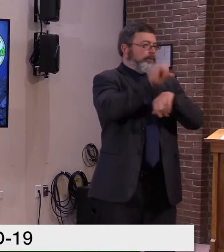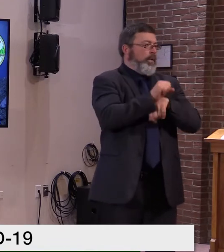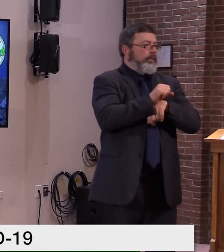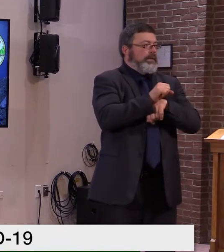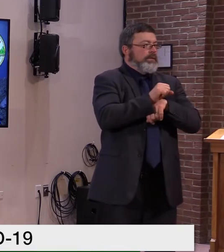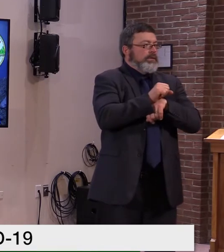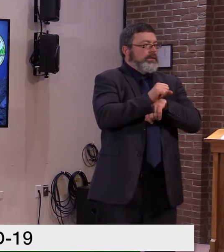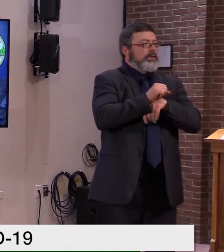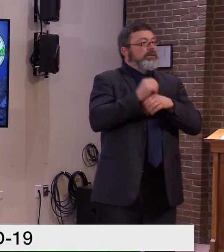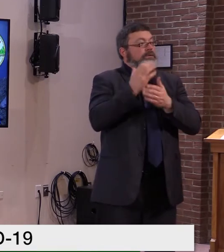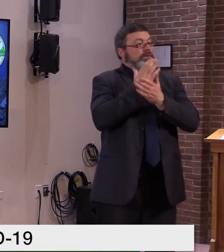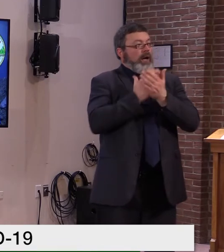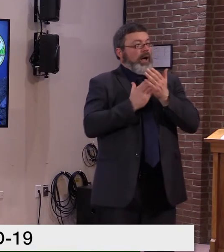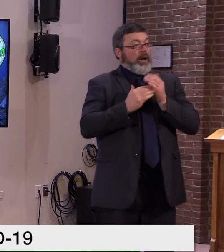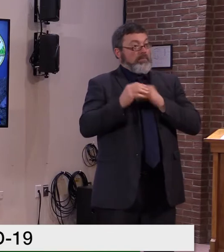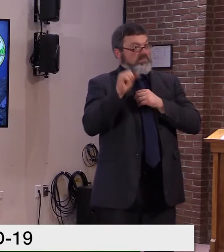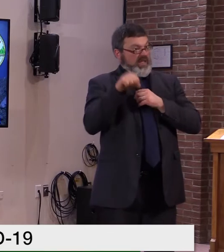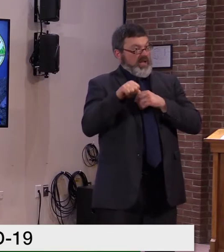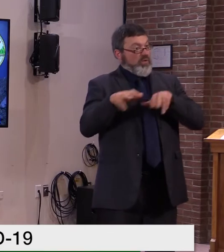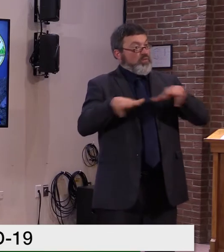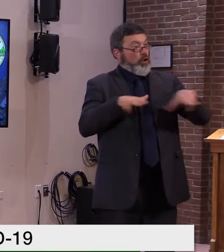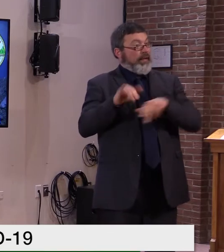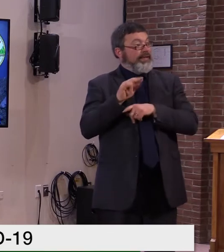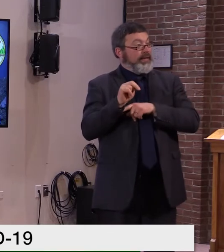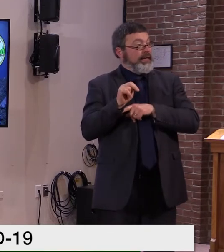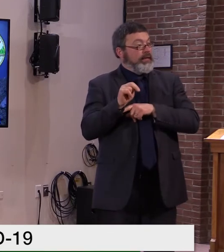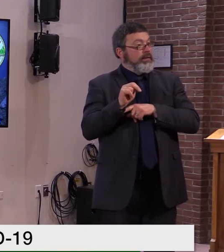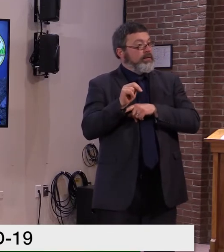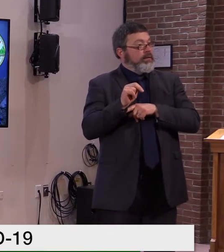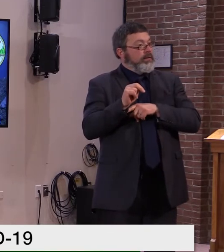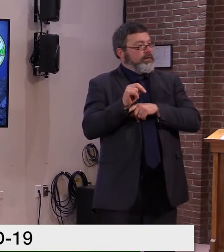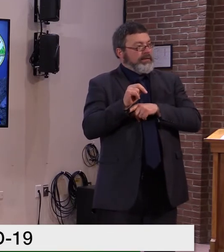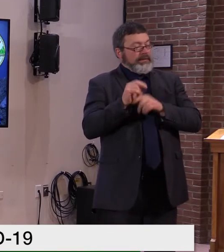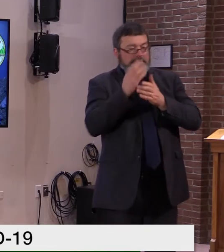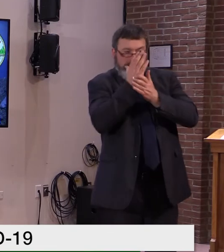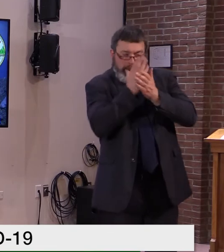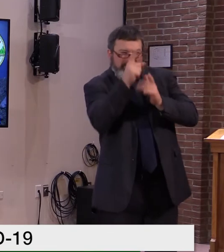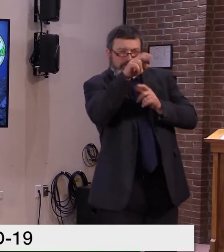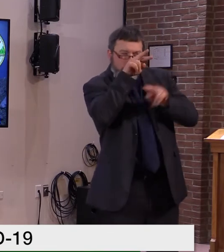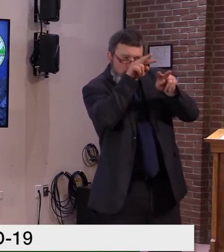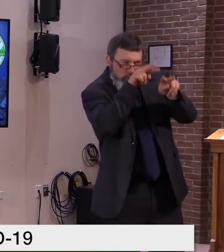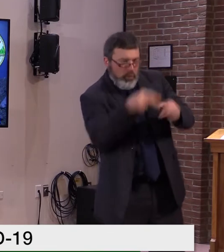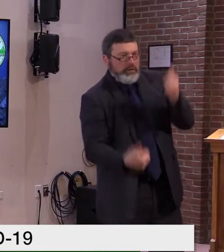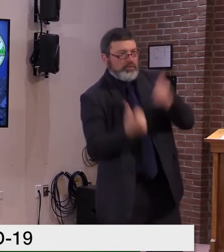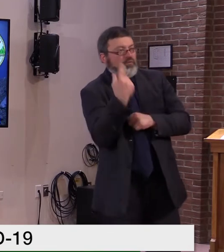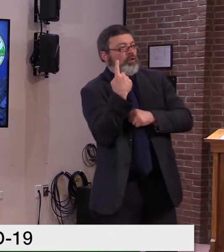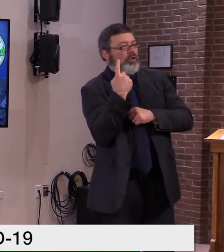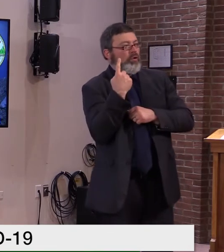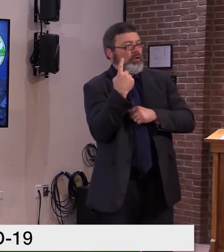register online at the website at the health department.